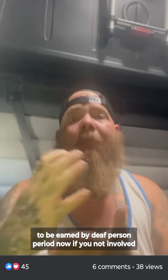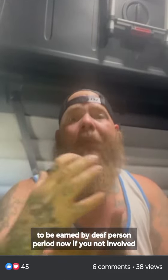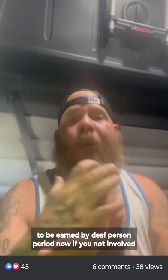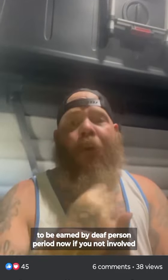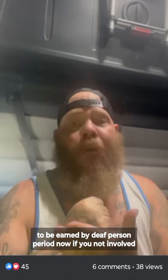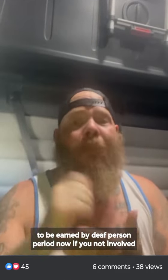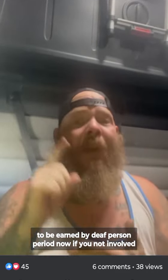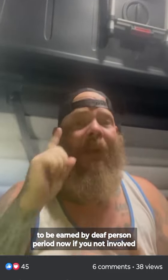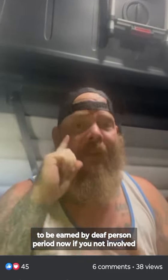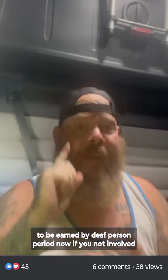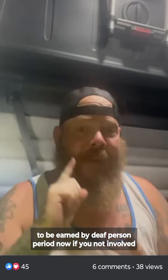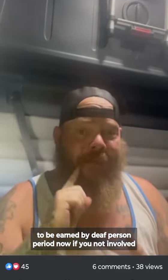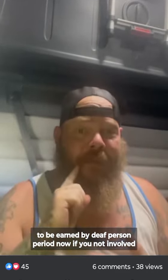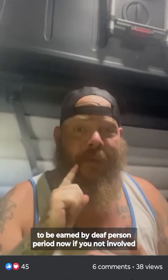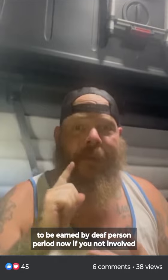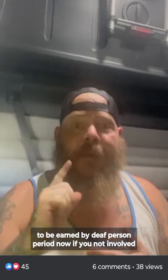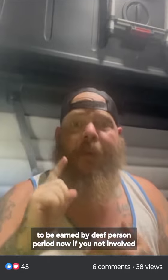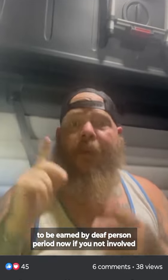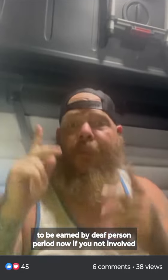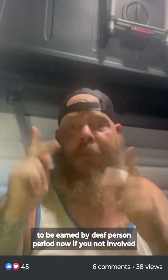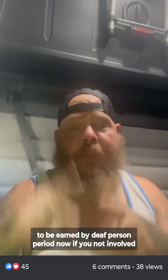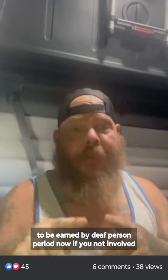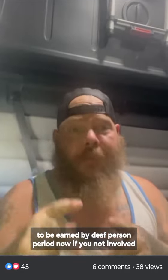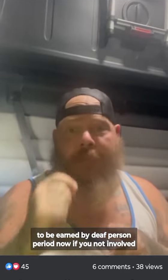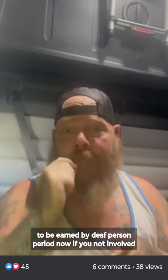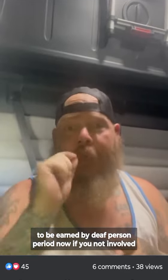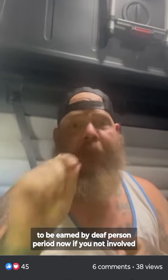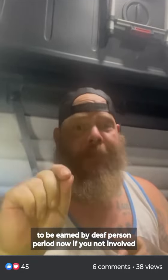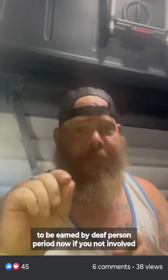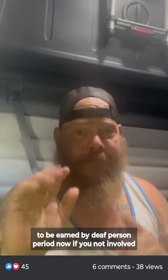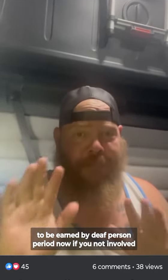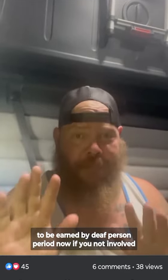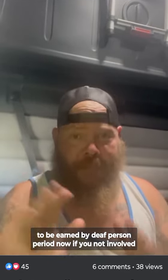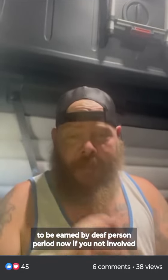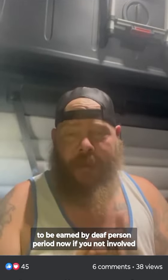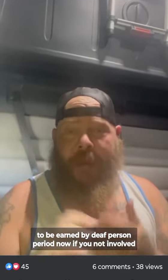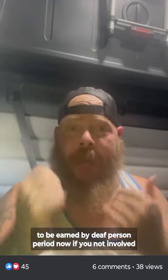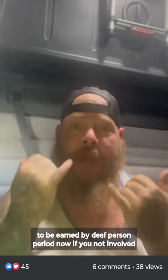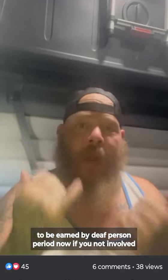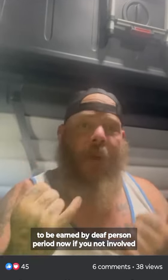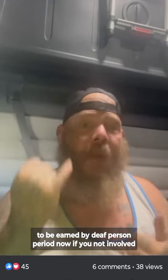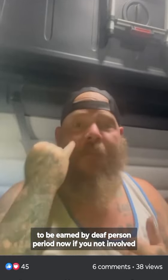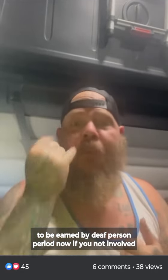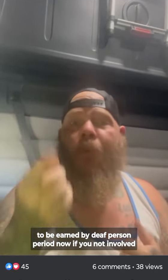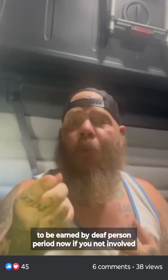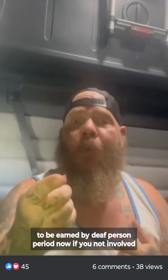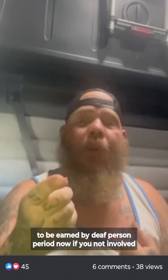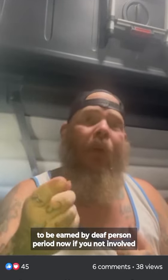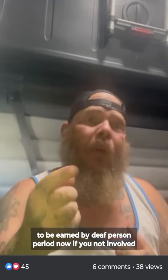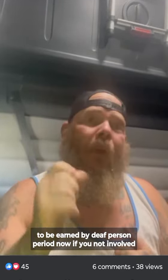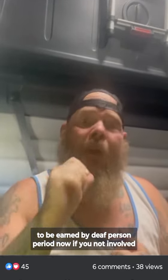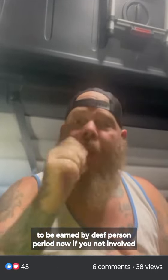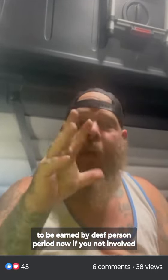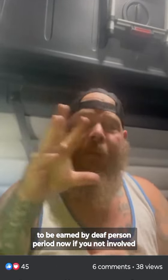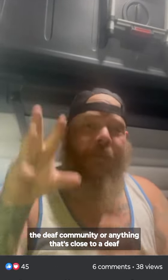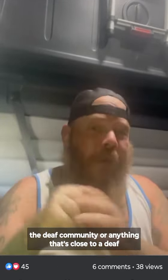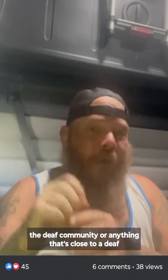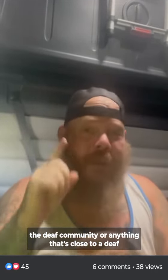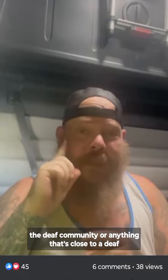to be earned by a Deaf person, period. Now, if you're not involved with the